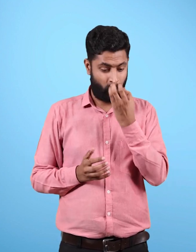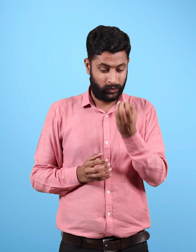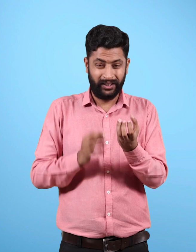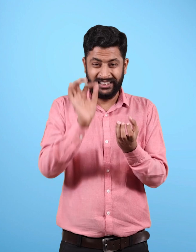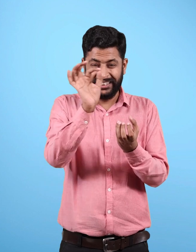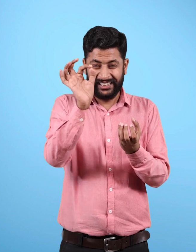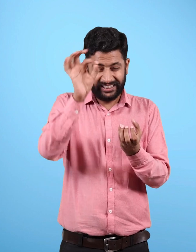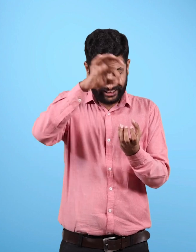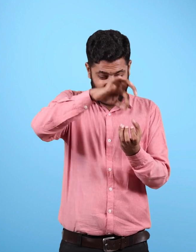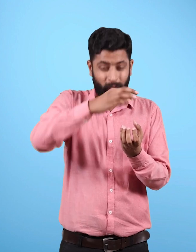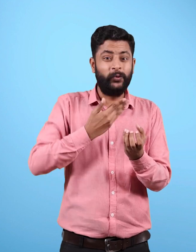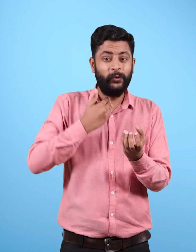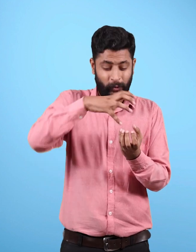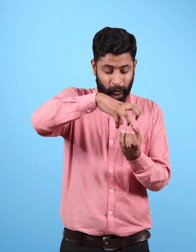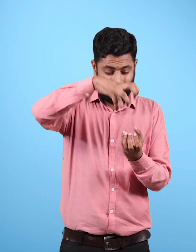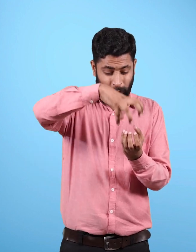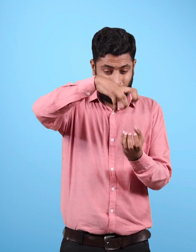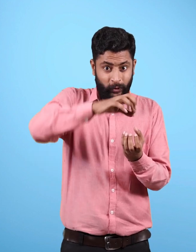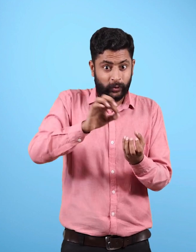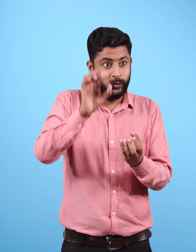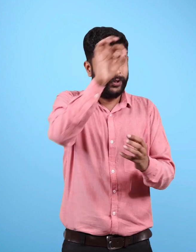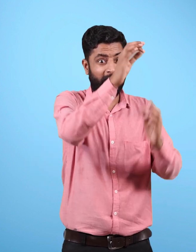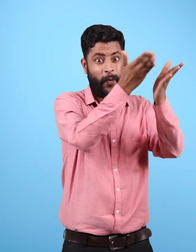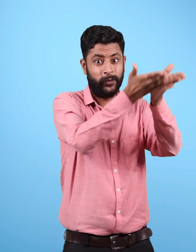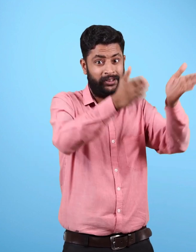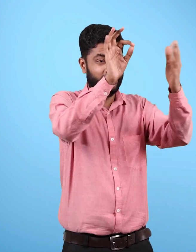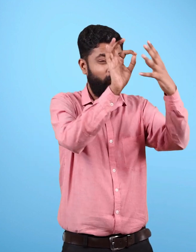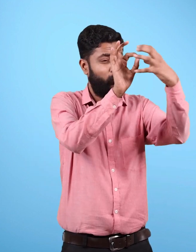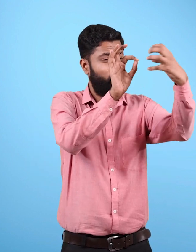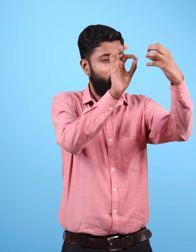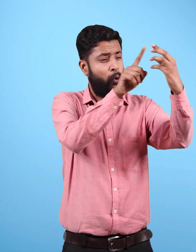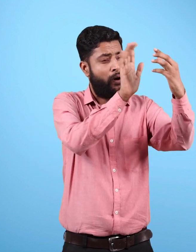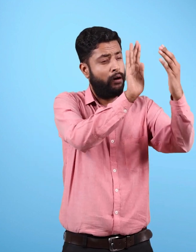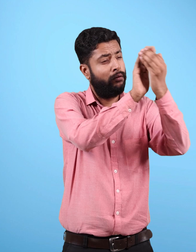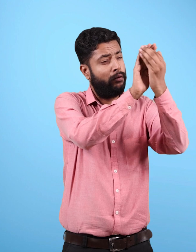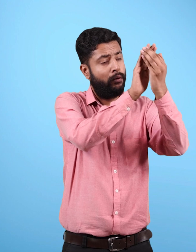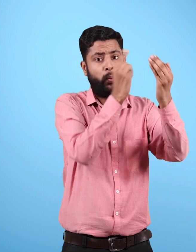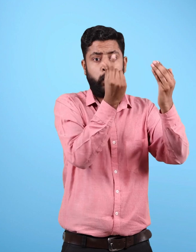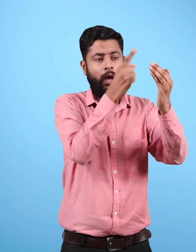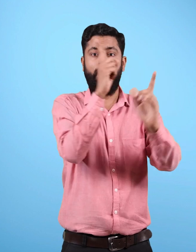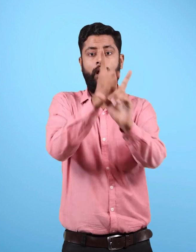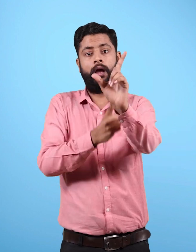So, bees store this nectar for their use all through the year.